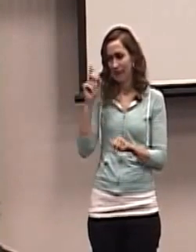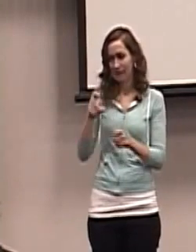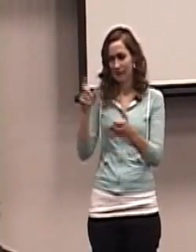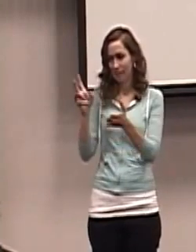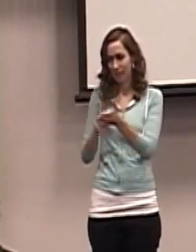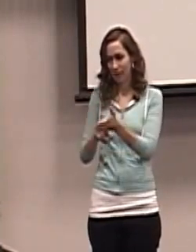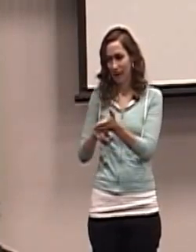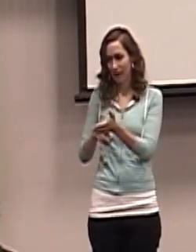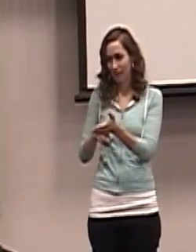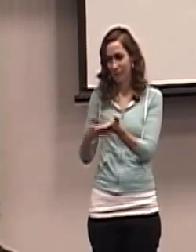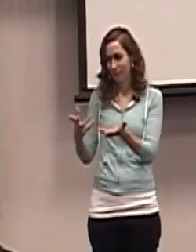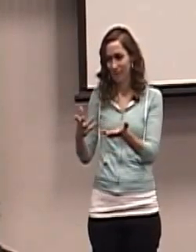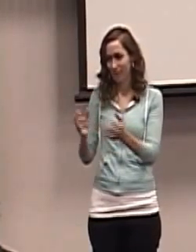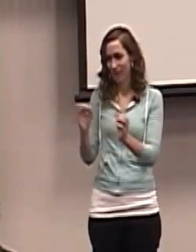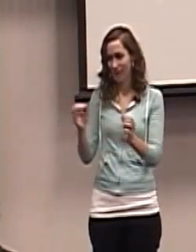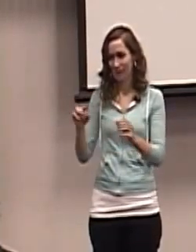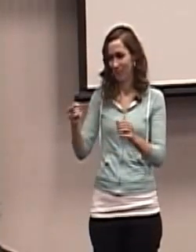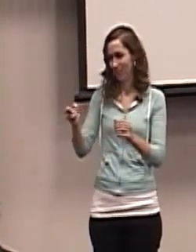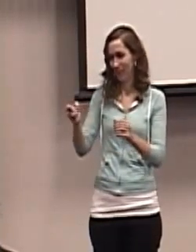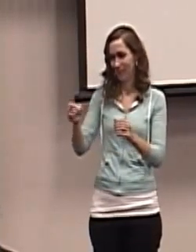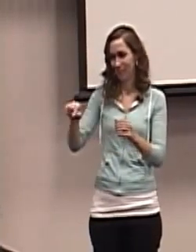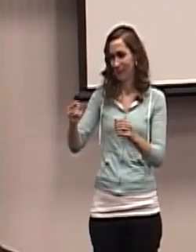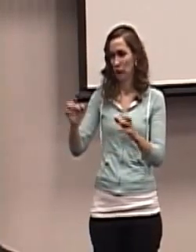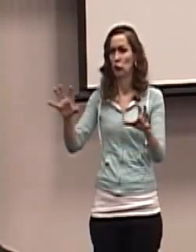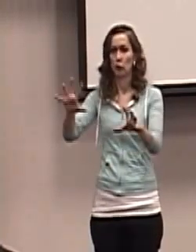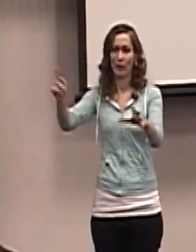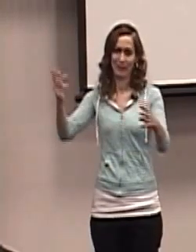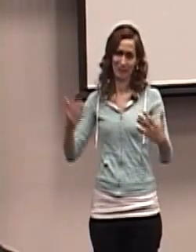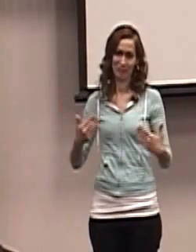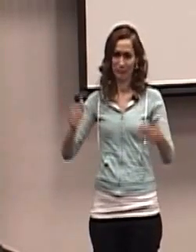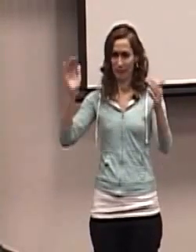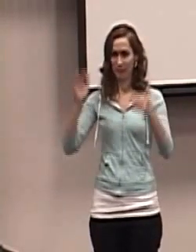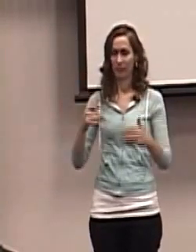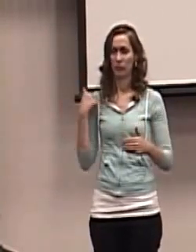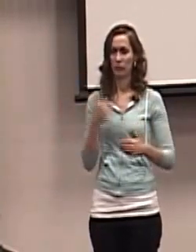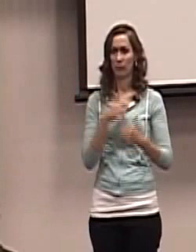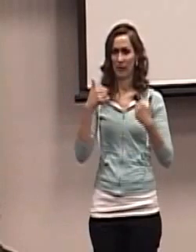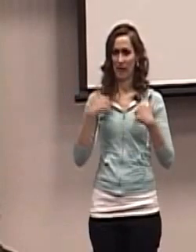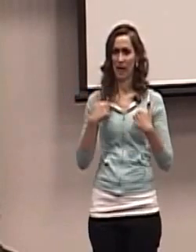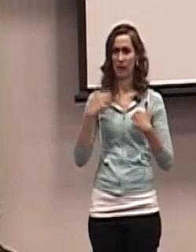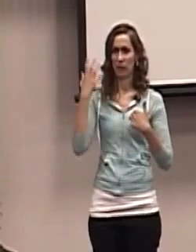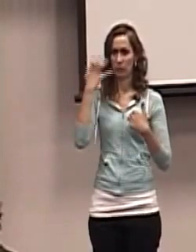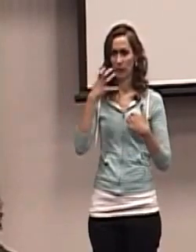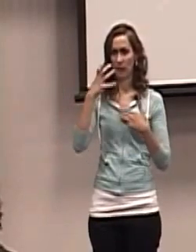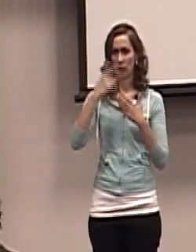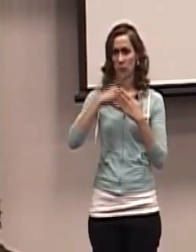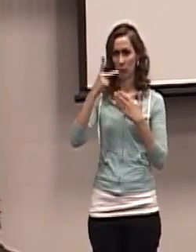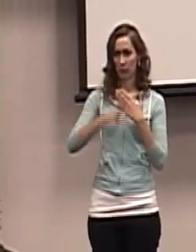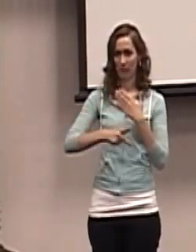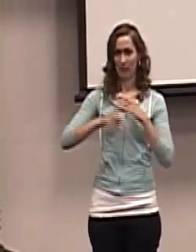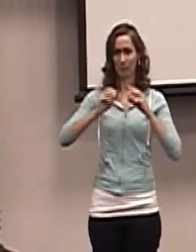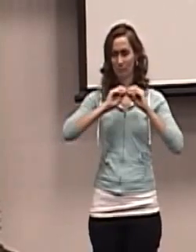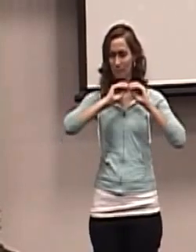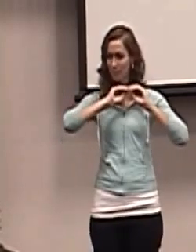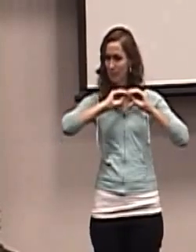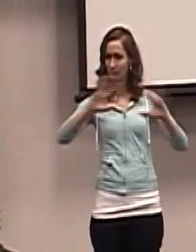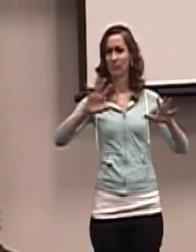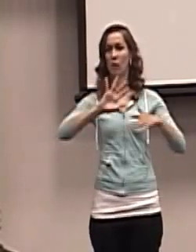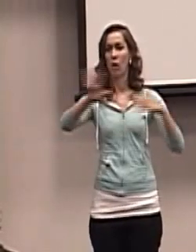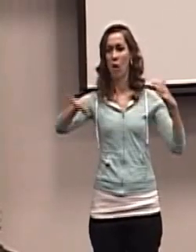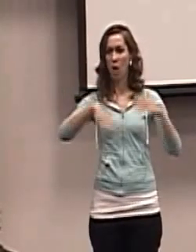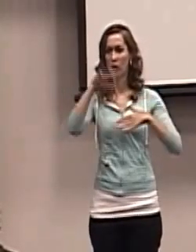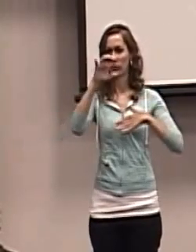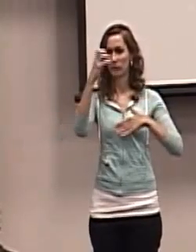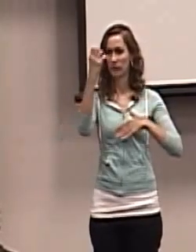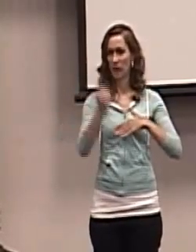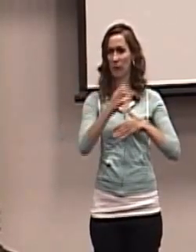we had a fairly extensive radio program that night across all of South Africa. Later